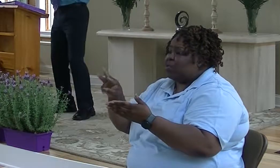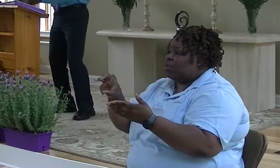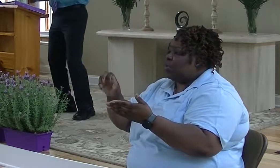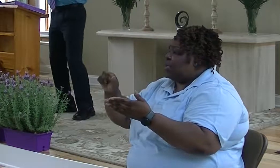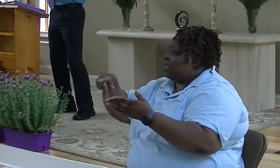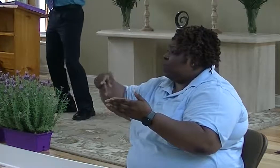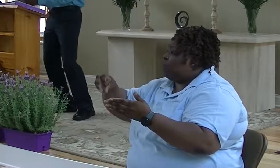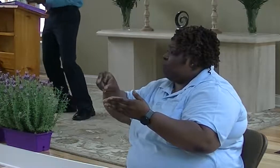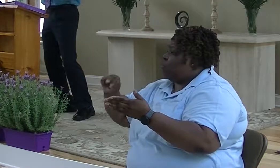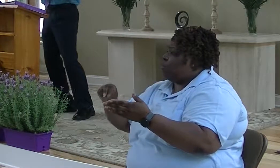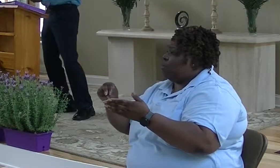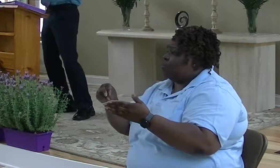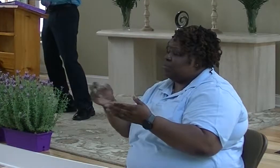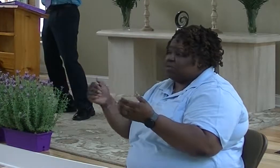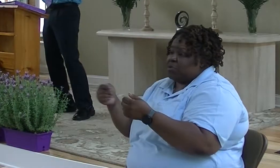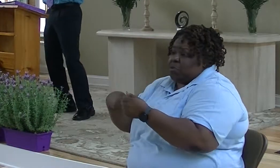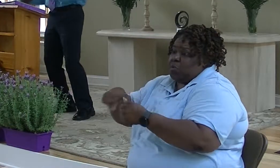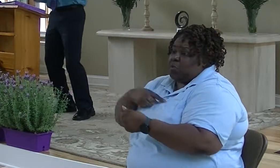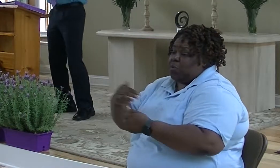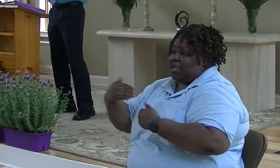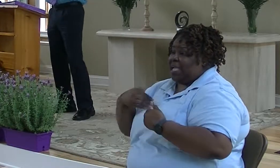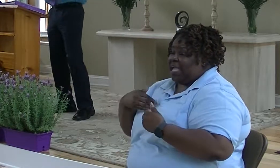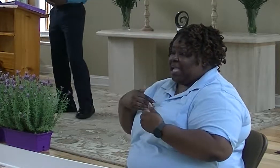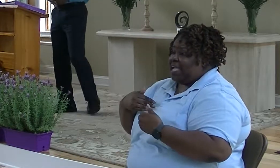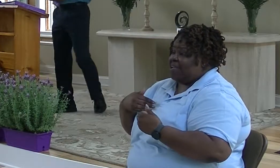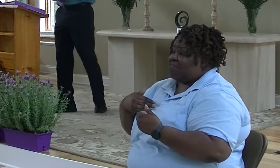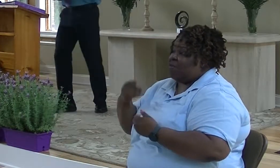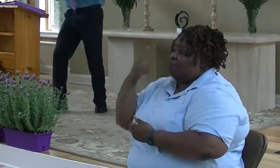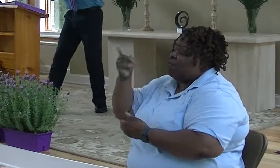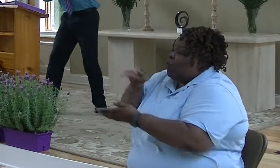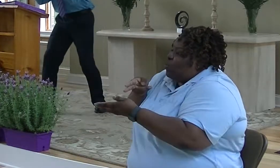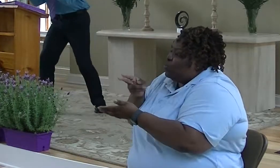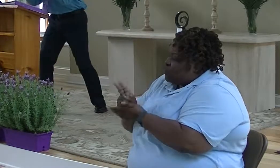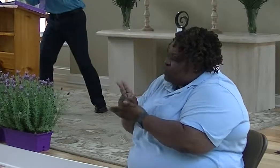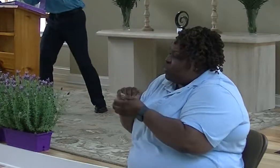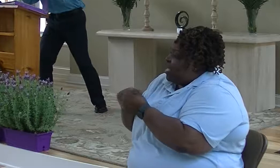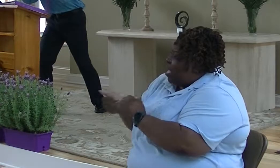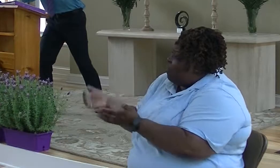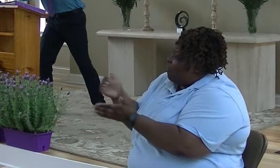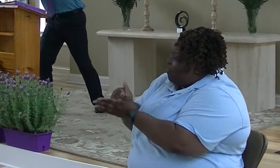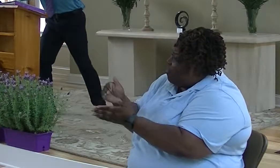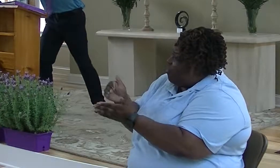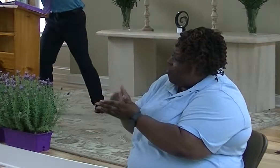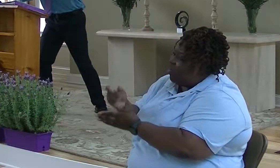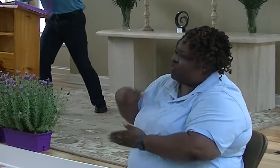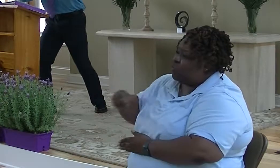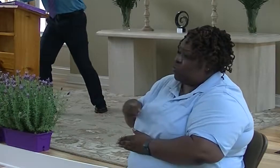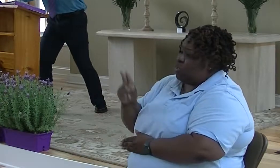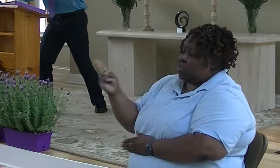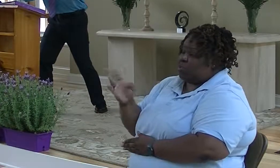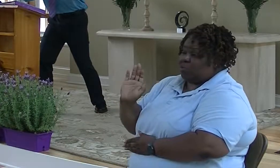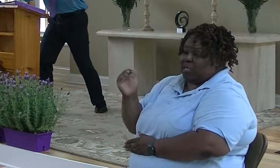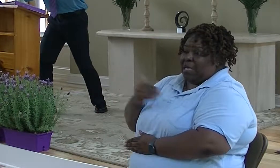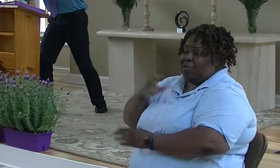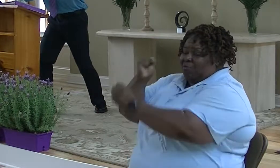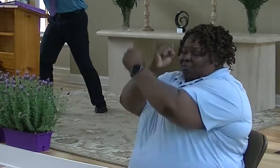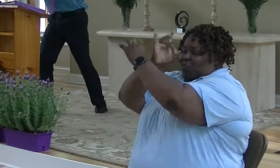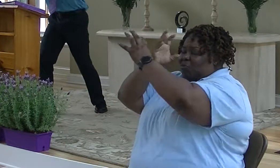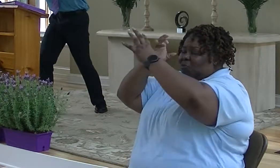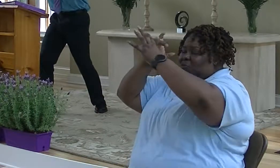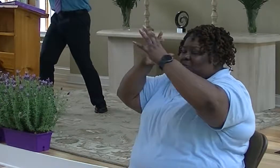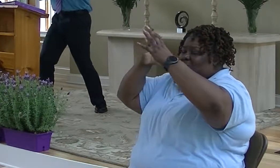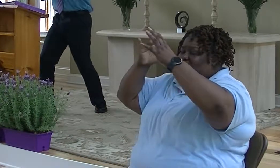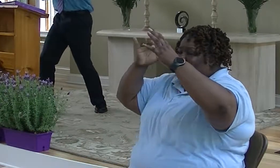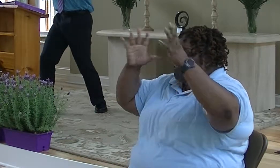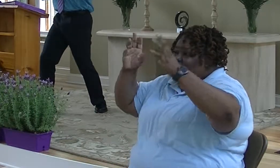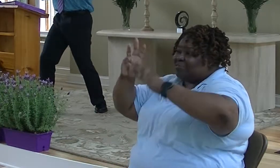our spiritual arsenal of truth. And how often do we use our imaginations to